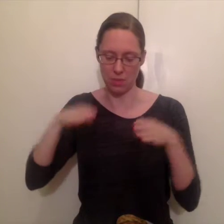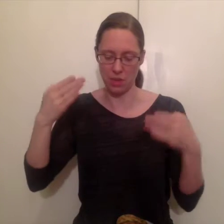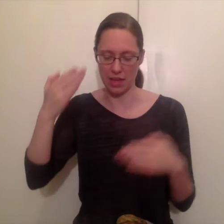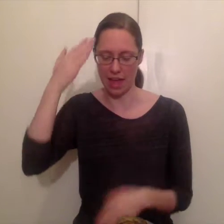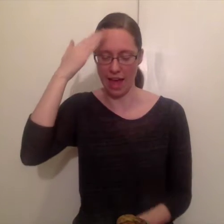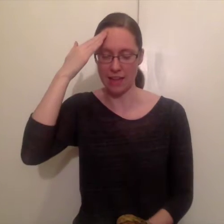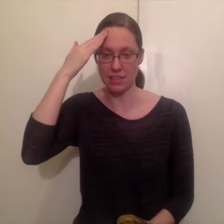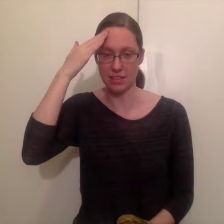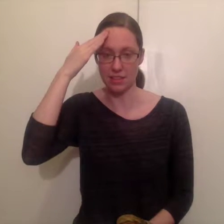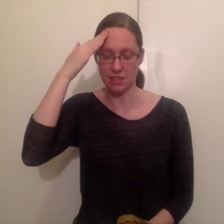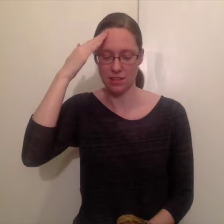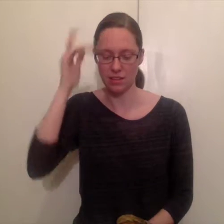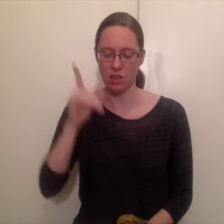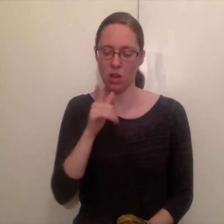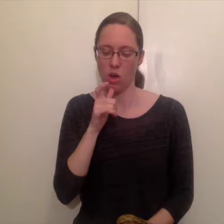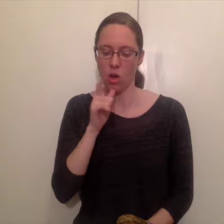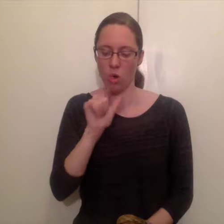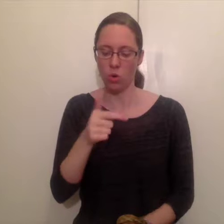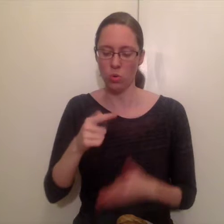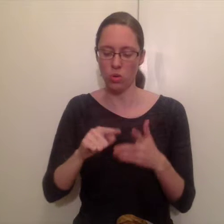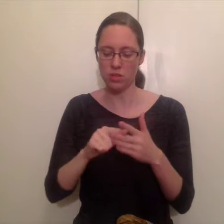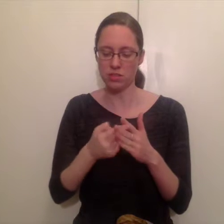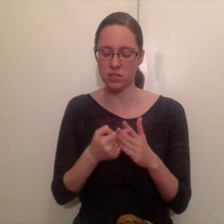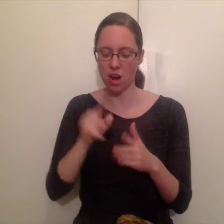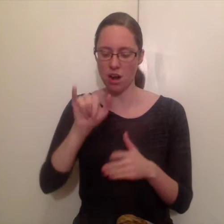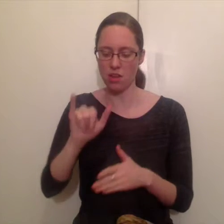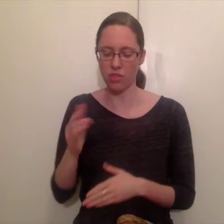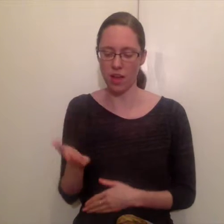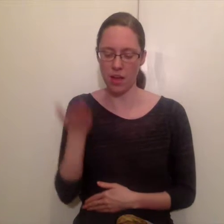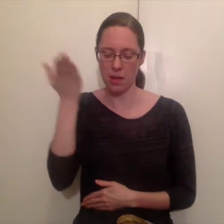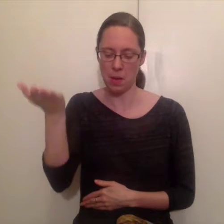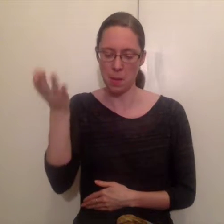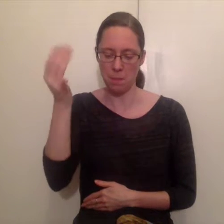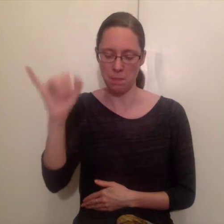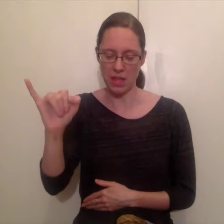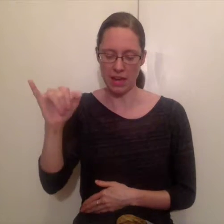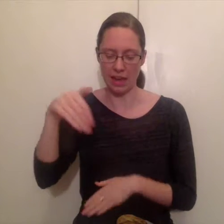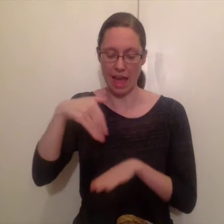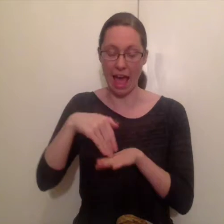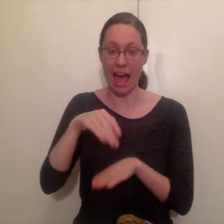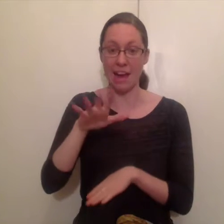big hat. "Who'll start the bidding at